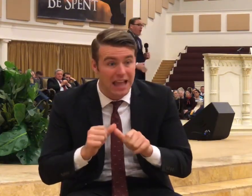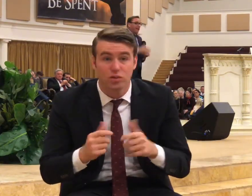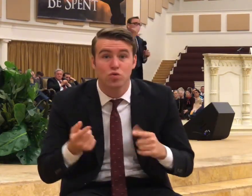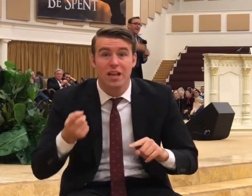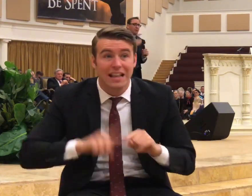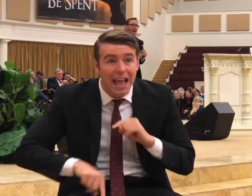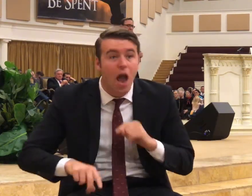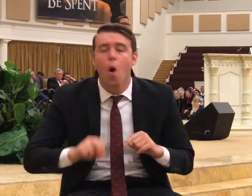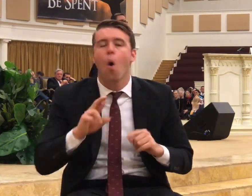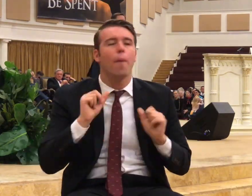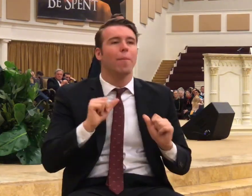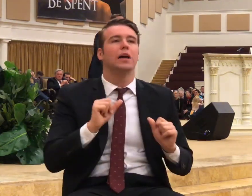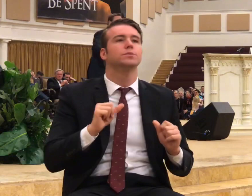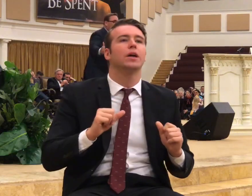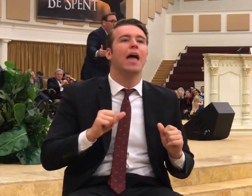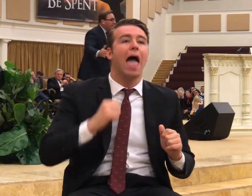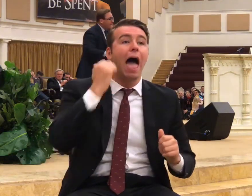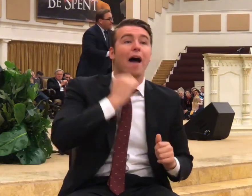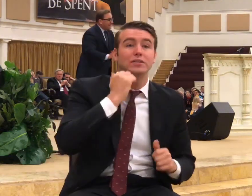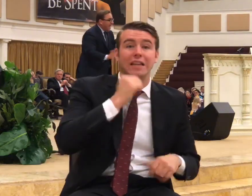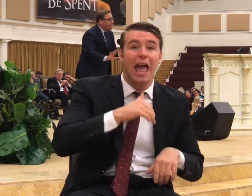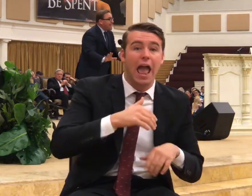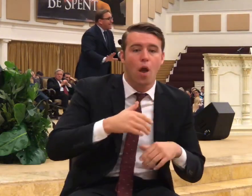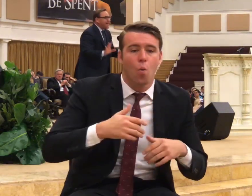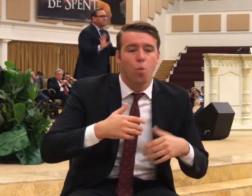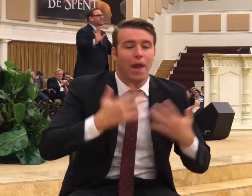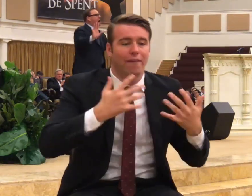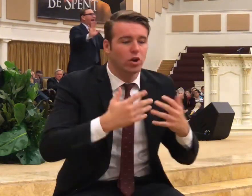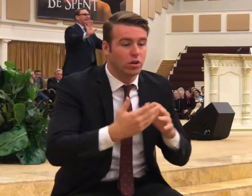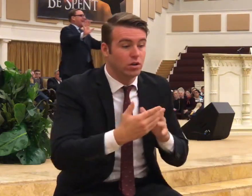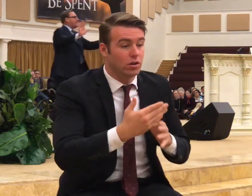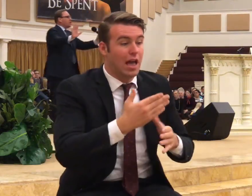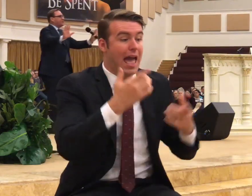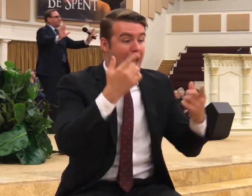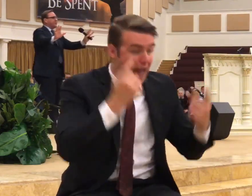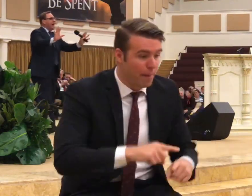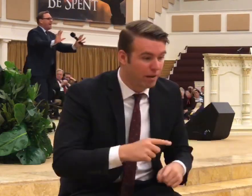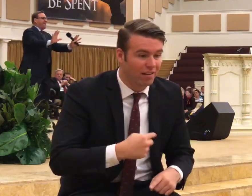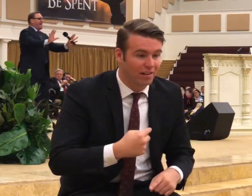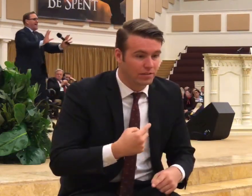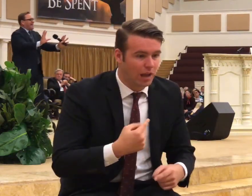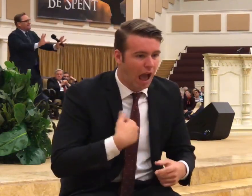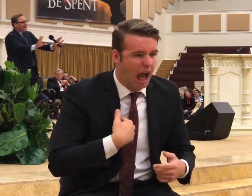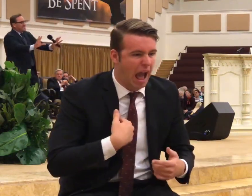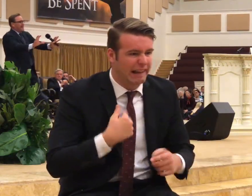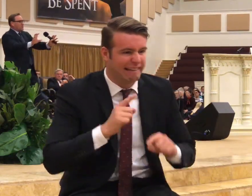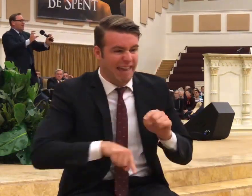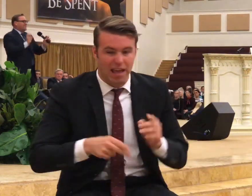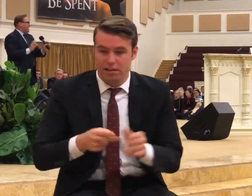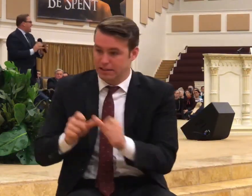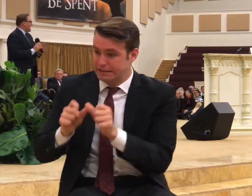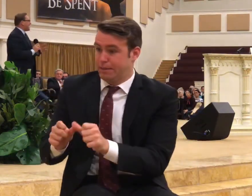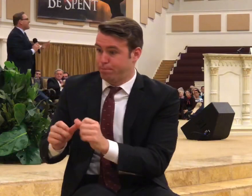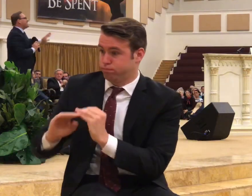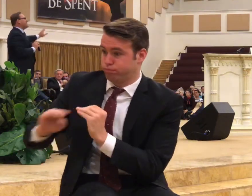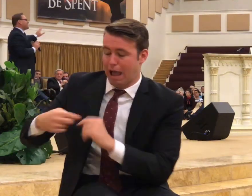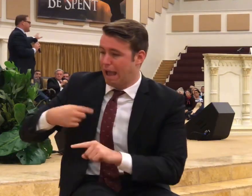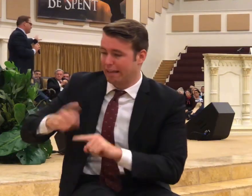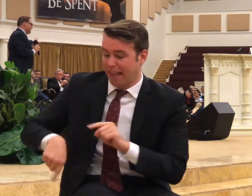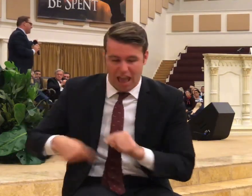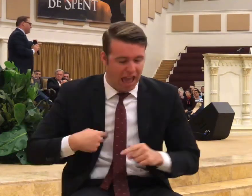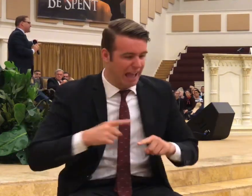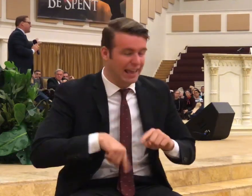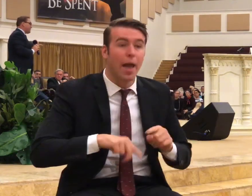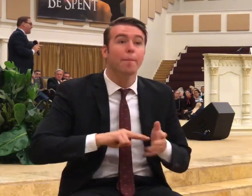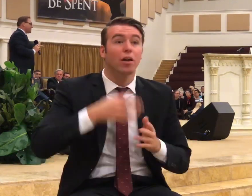vacation or that thing interrupts you every day at work, if you can't make it, I'm sorry, I can't anoint you. In fact, I got to take back what I've got and I got to give that